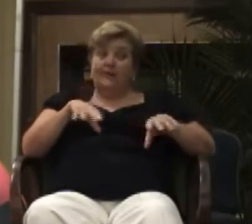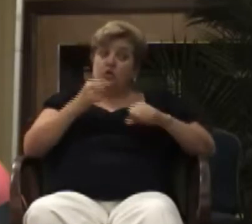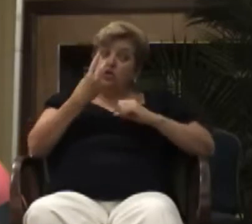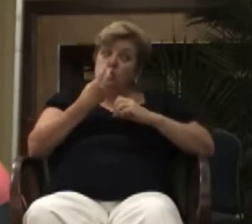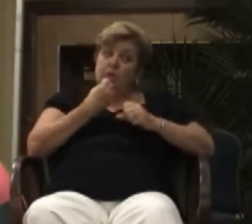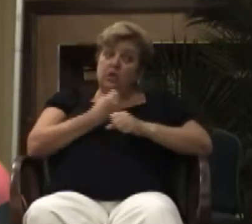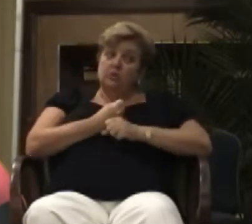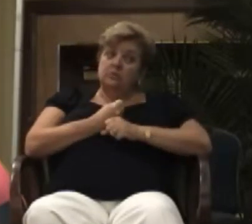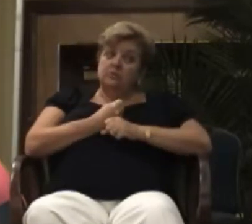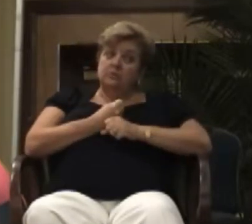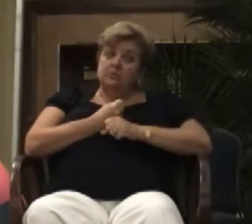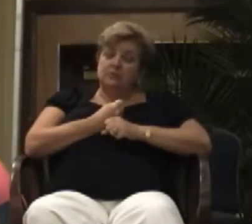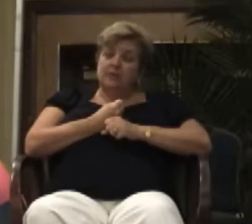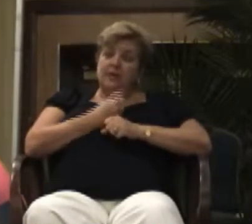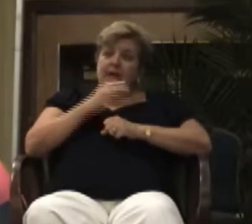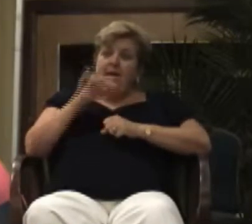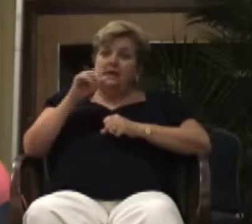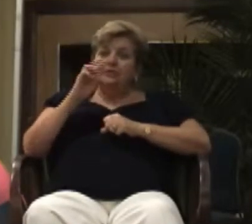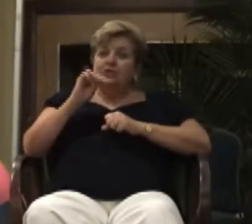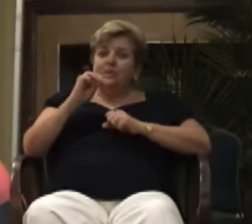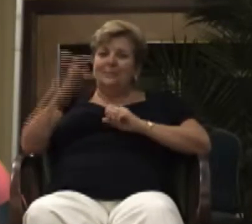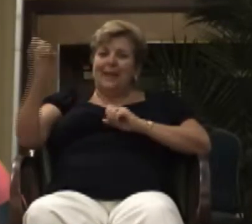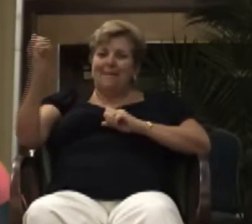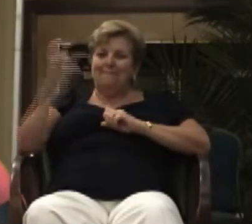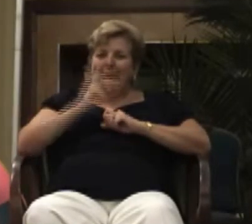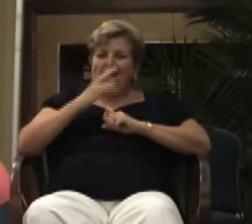in my life. And this time I caught that old fool.